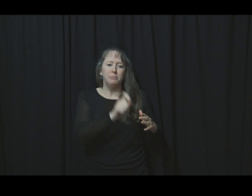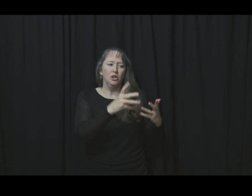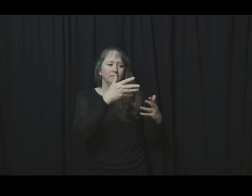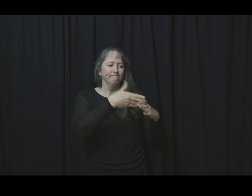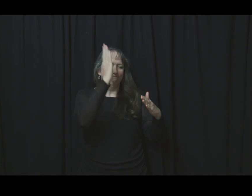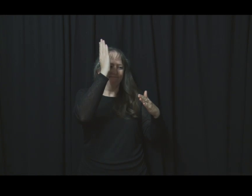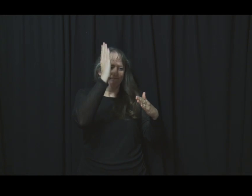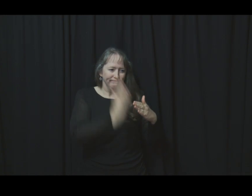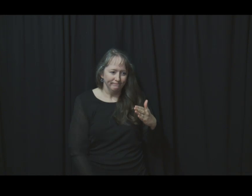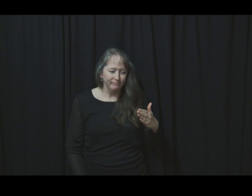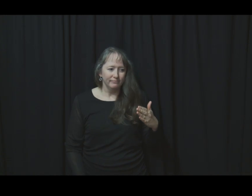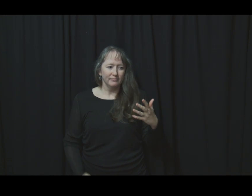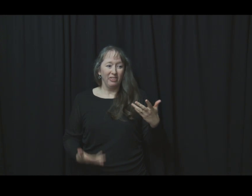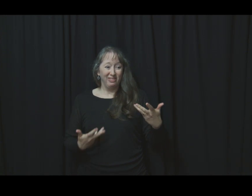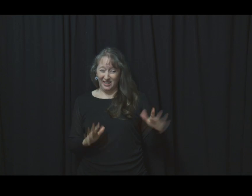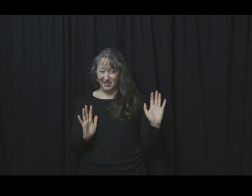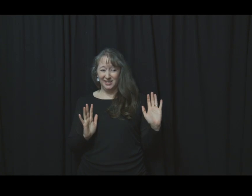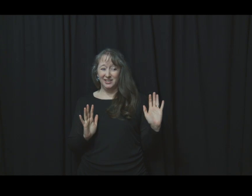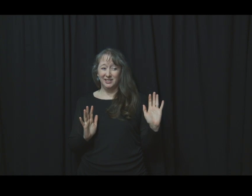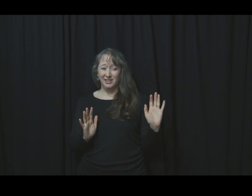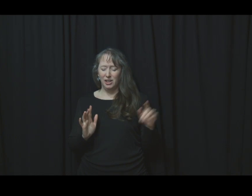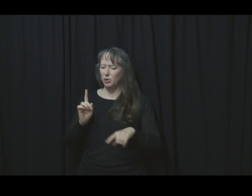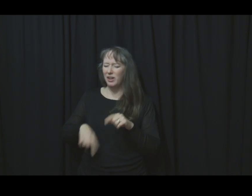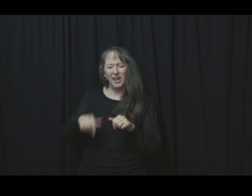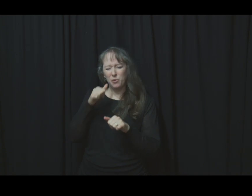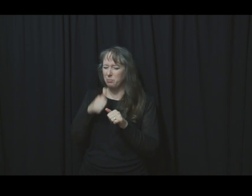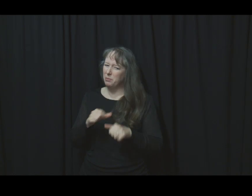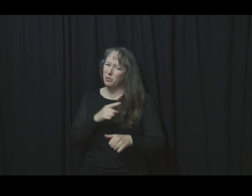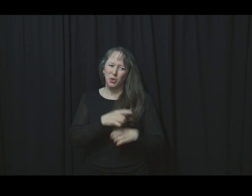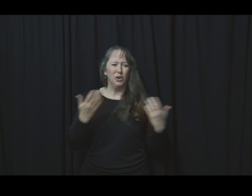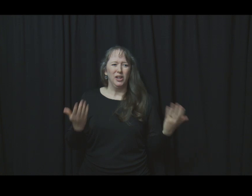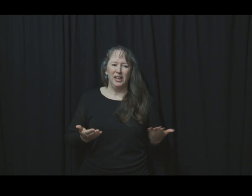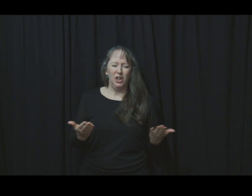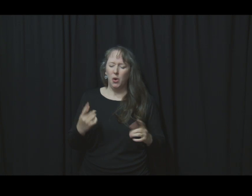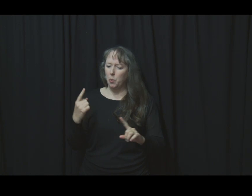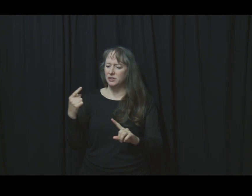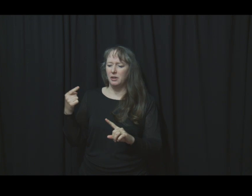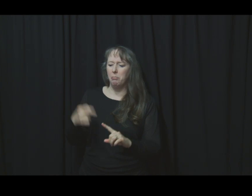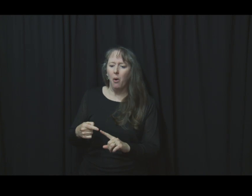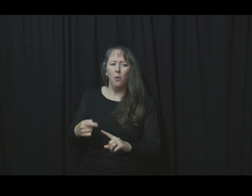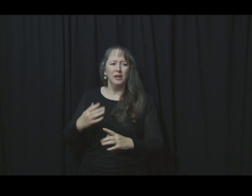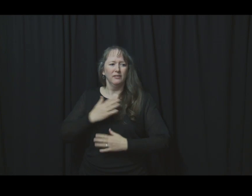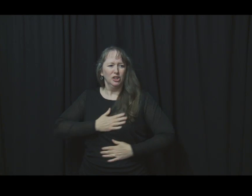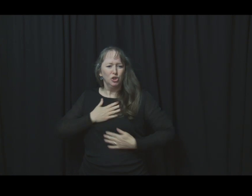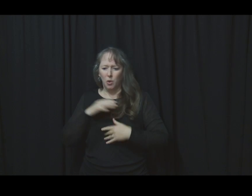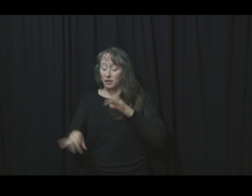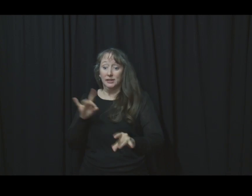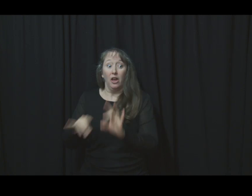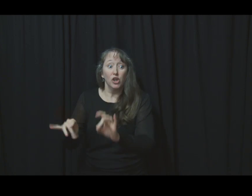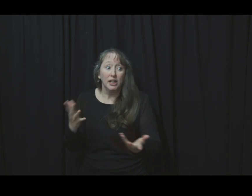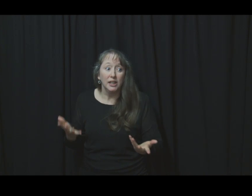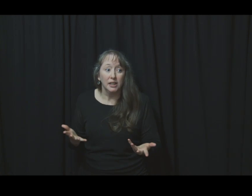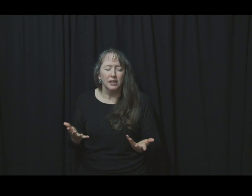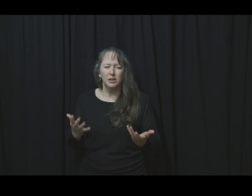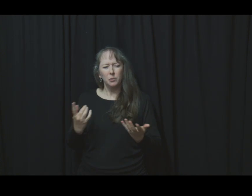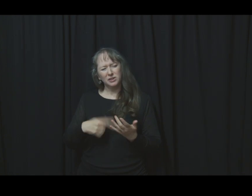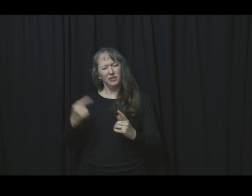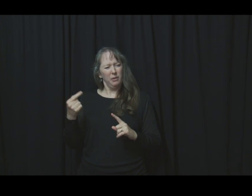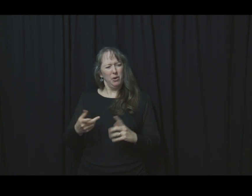if when you die, it's over, and you don't even remember you were here, what's the point of the joy of discovery anyway? I mean, in an ultimate sense.